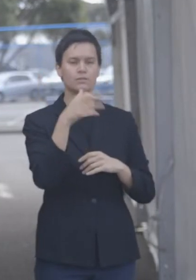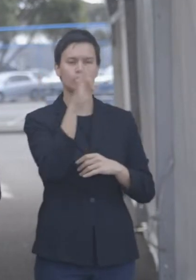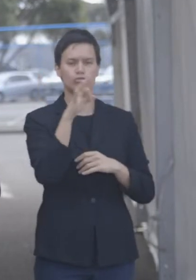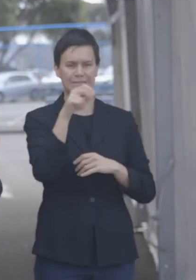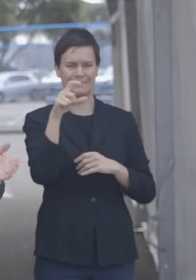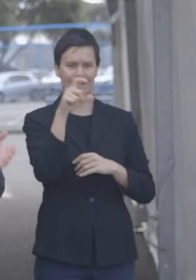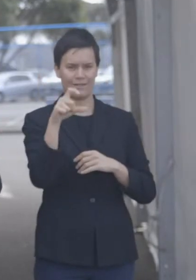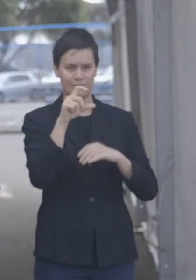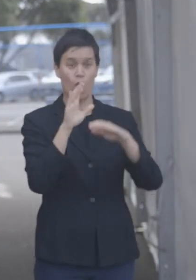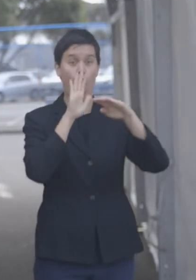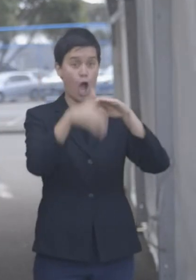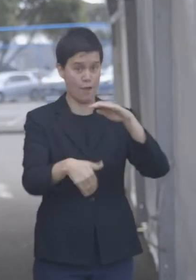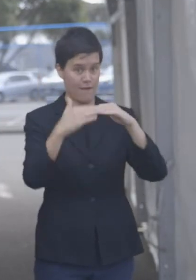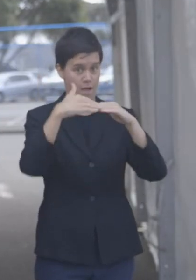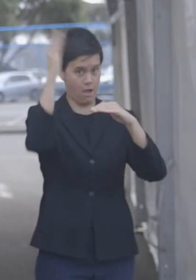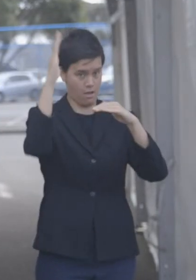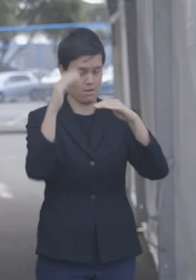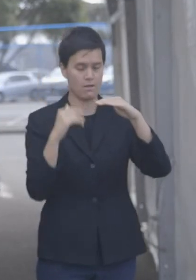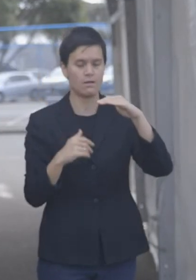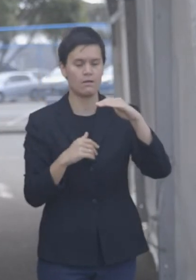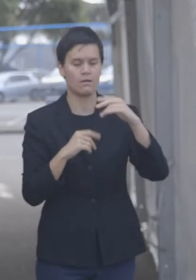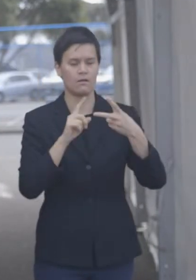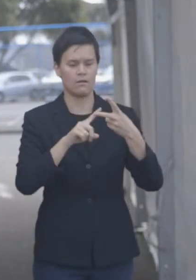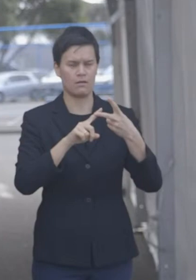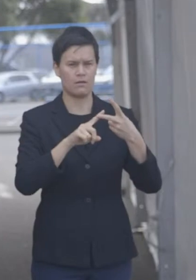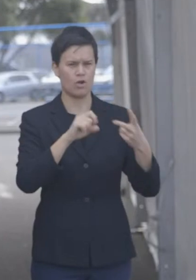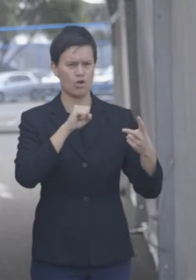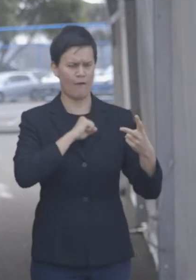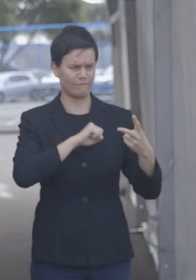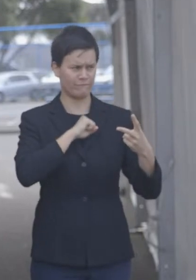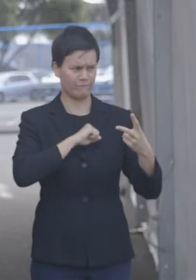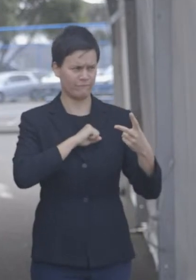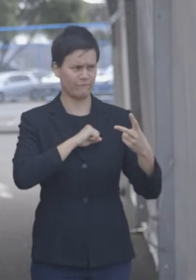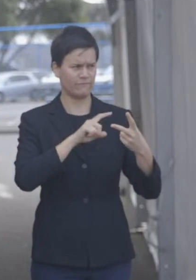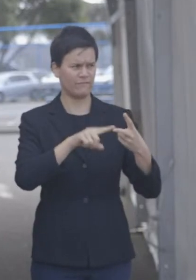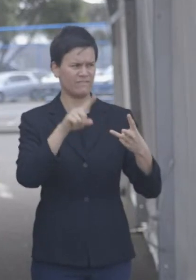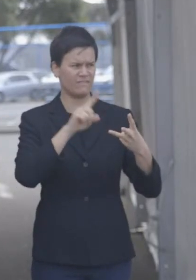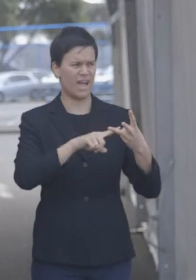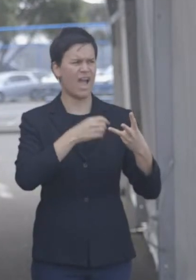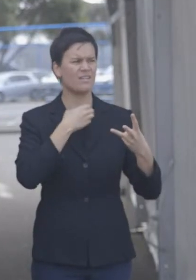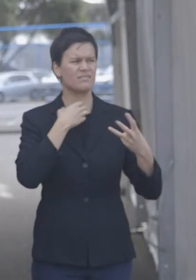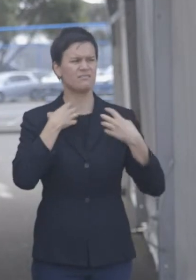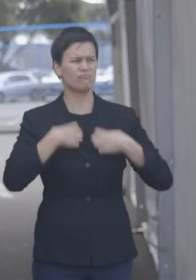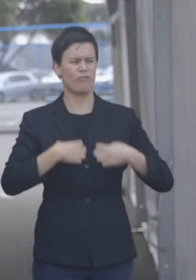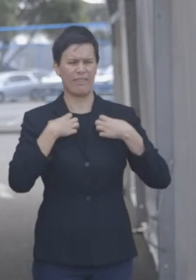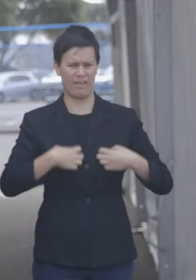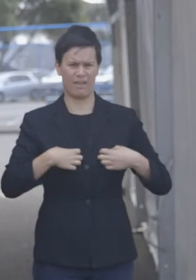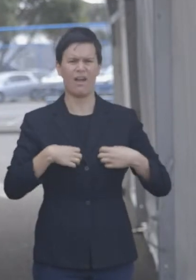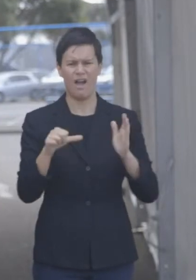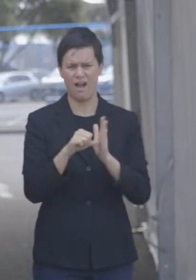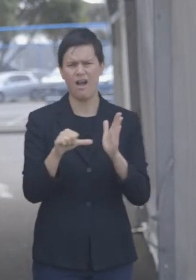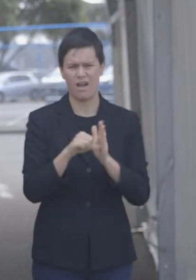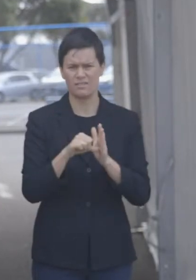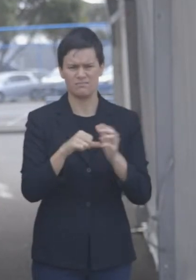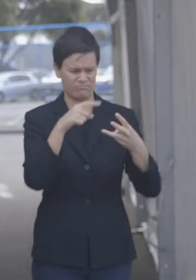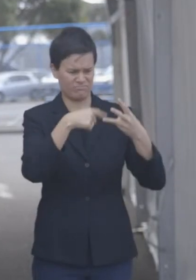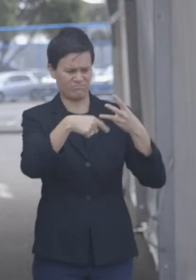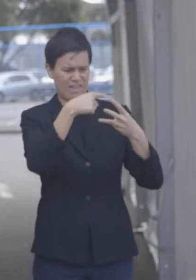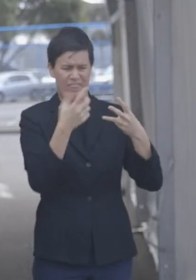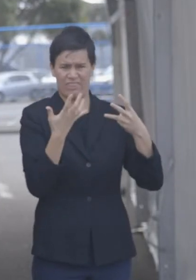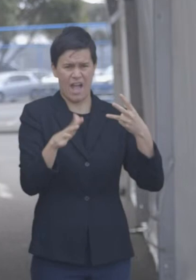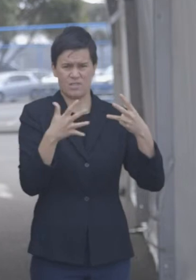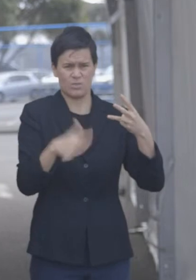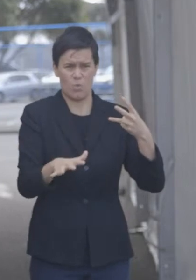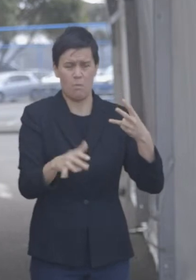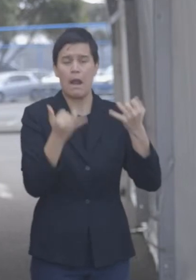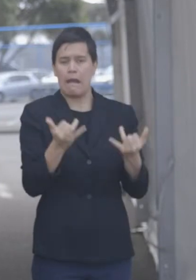significant. But as we've learnt more, and of course one of the other really significant symptoms that people have when they do